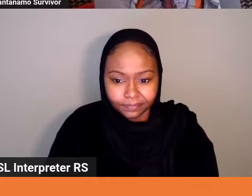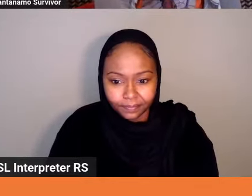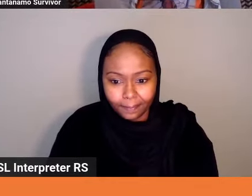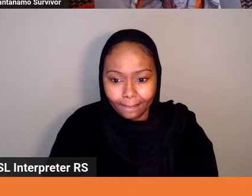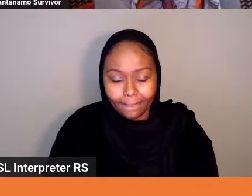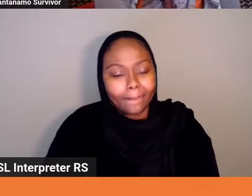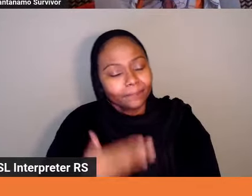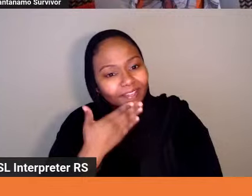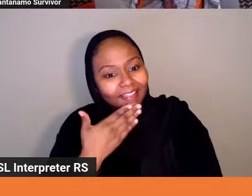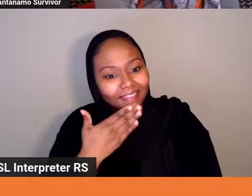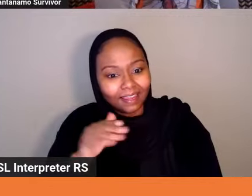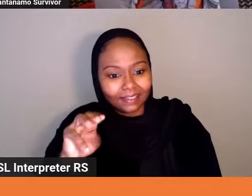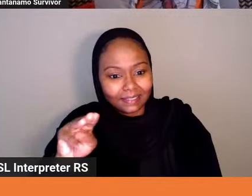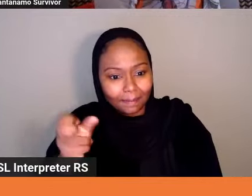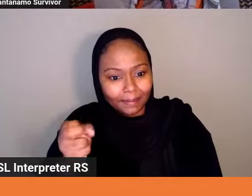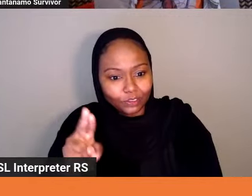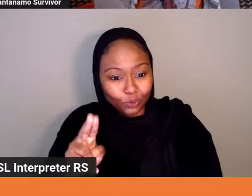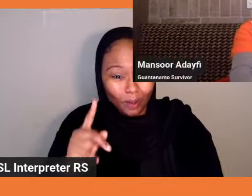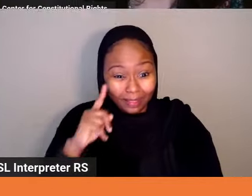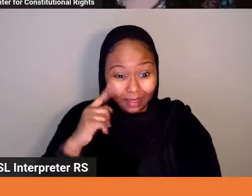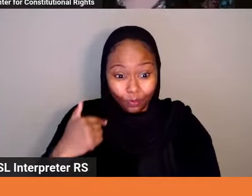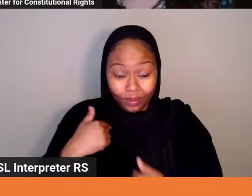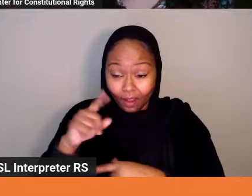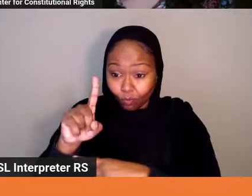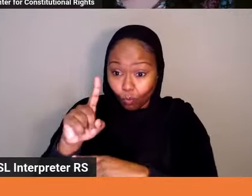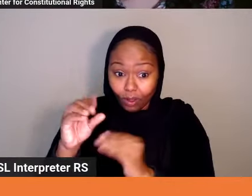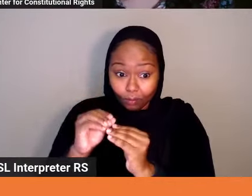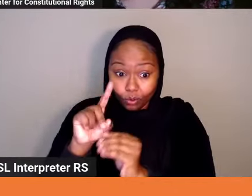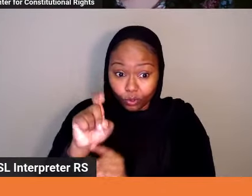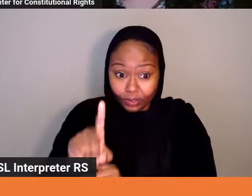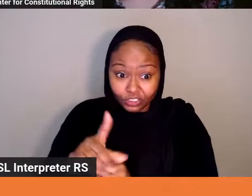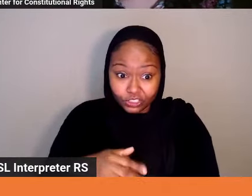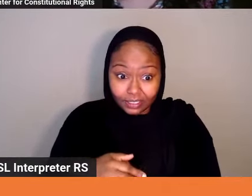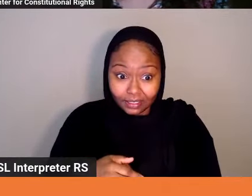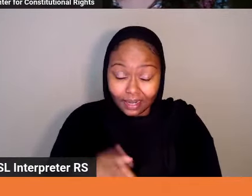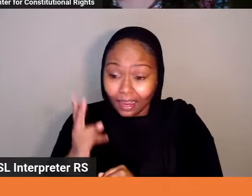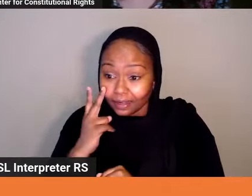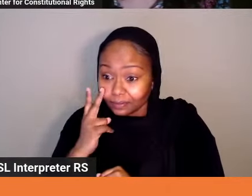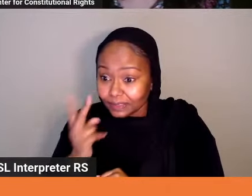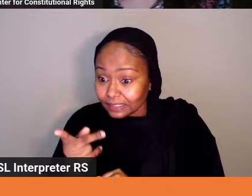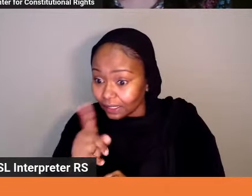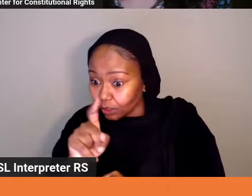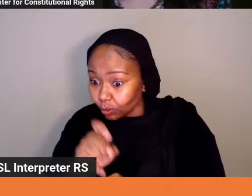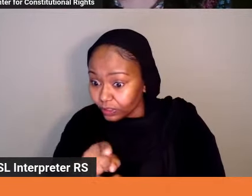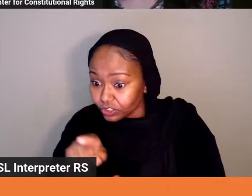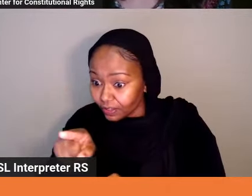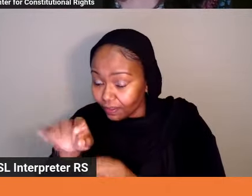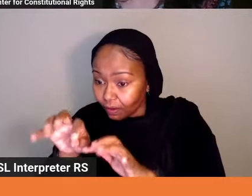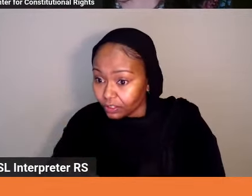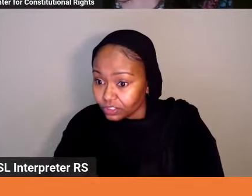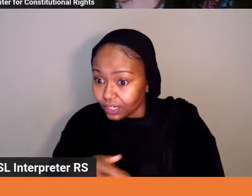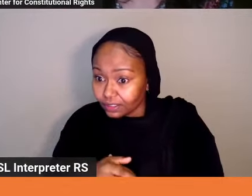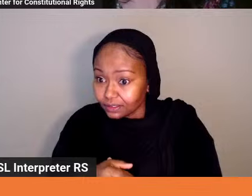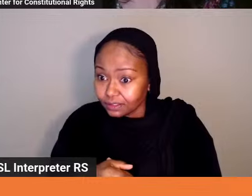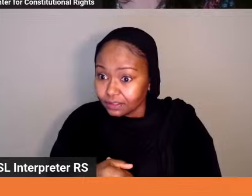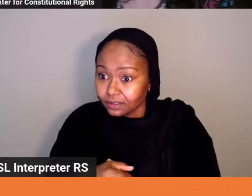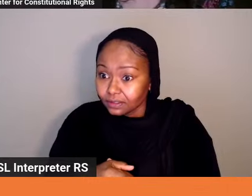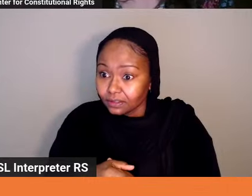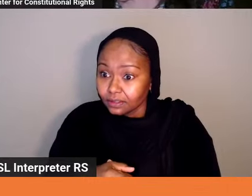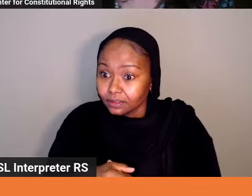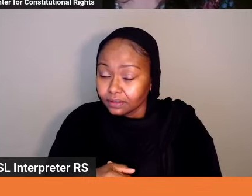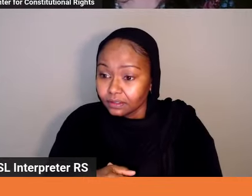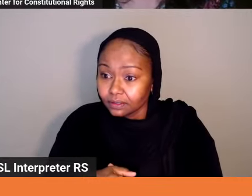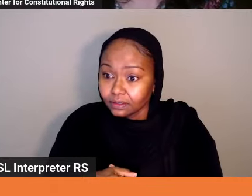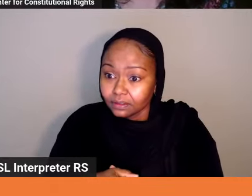Thanks, Mansoor. I think we have time for one last question, and I'm seeing the question of bumping up the